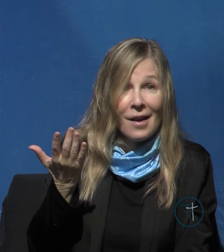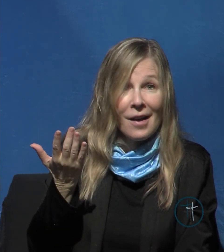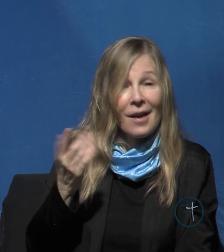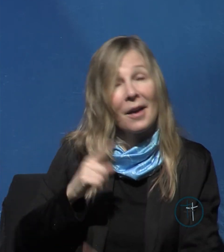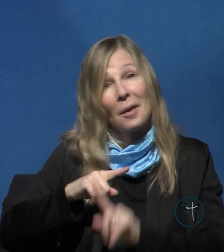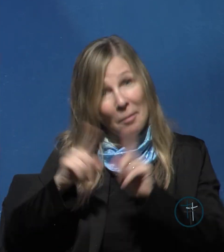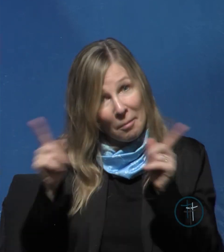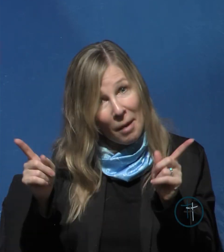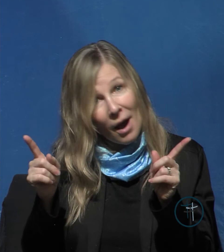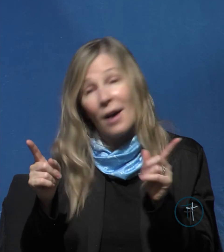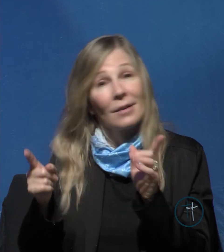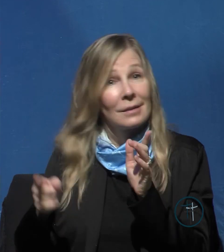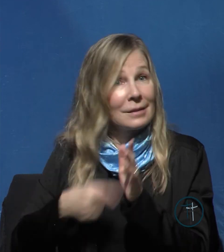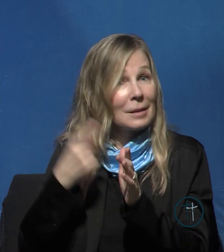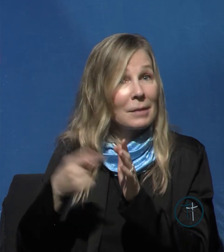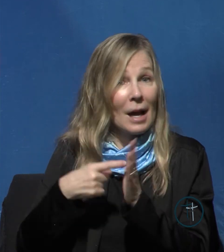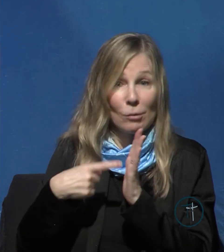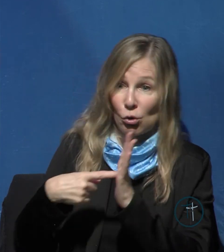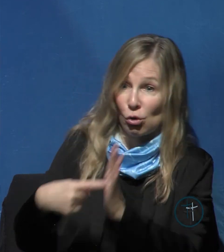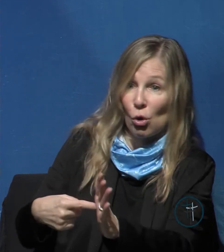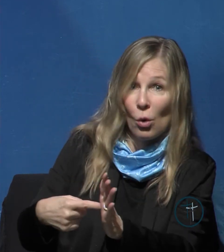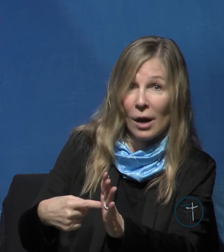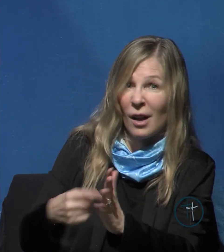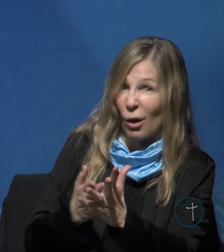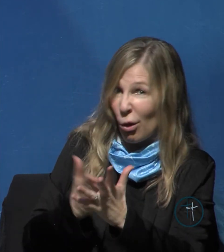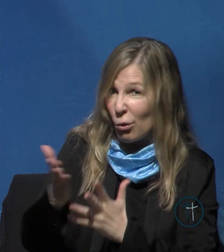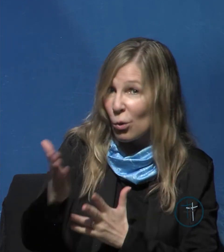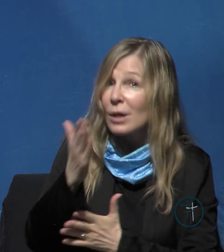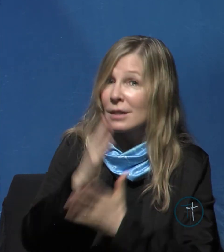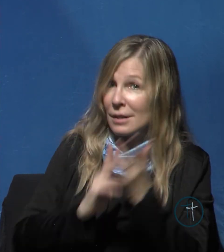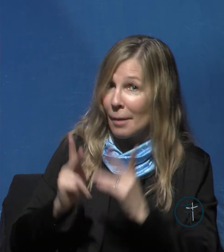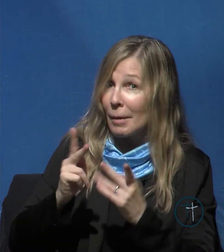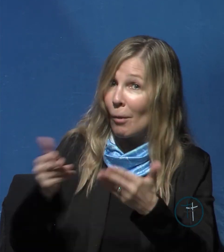Do not neglect to show hospitality to strangers, for by this some